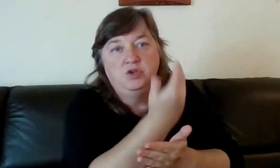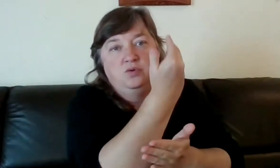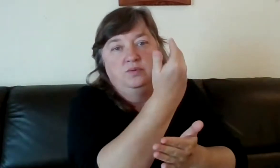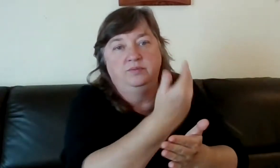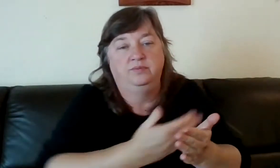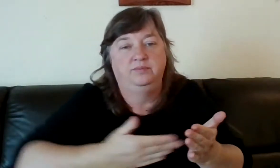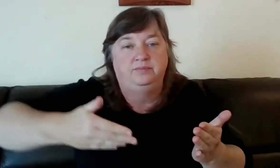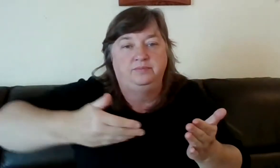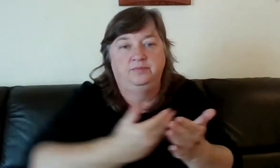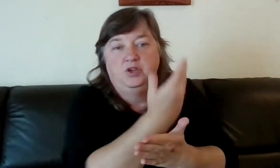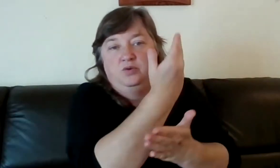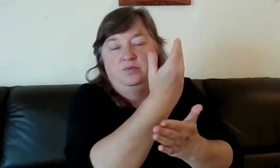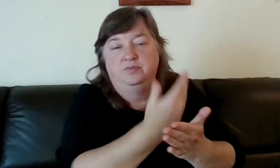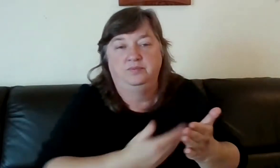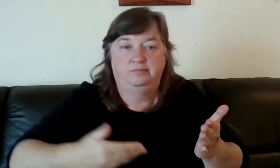new, new.